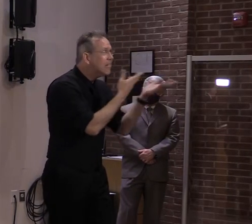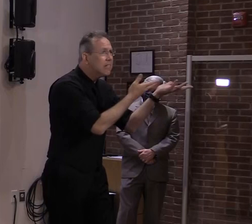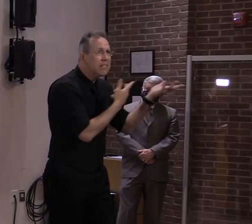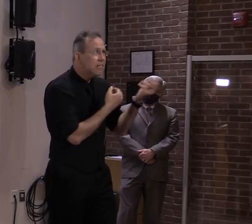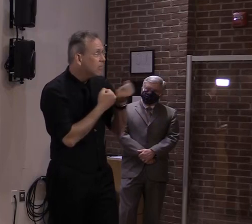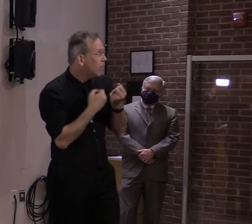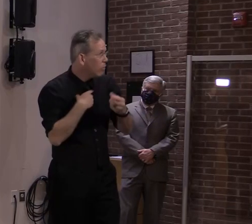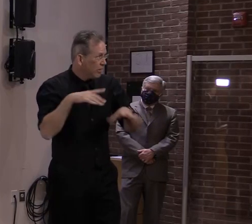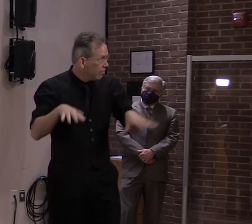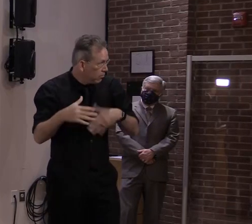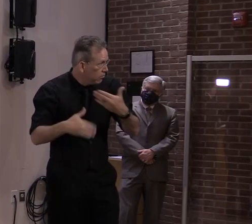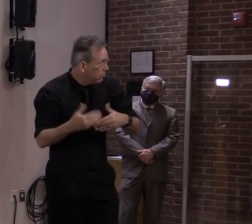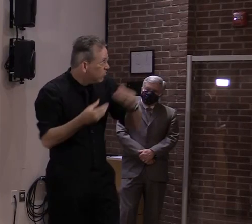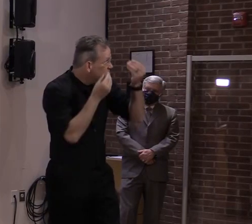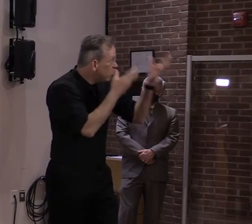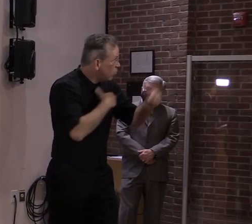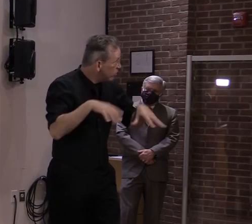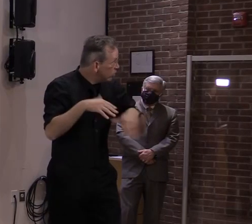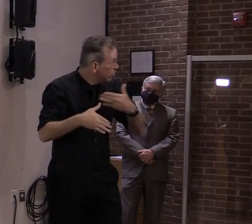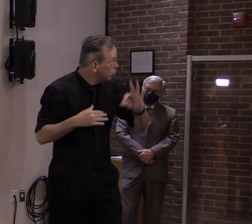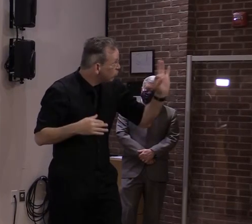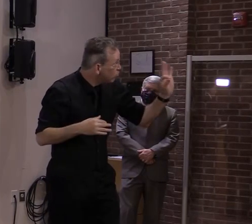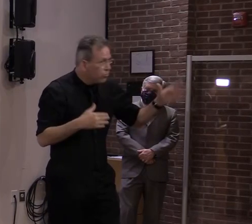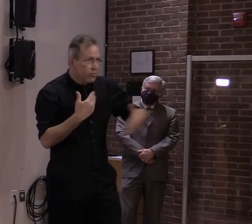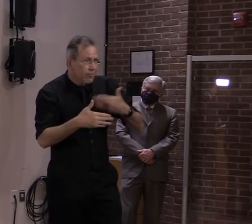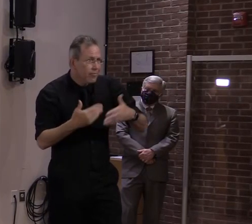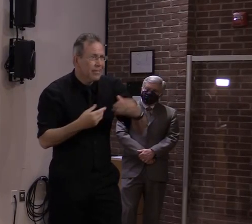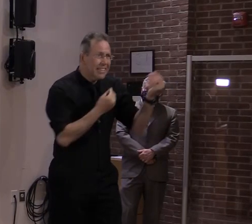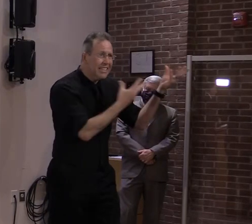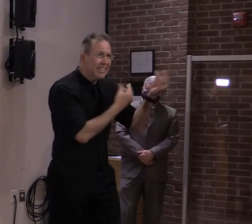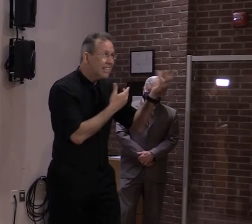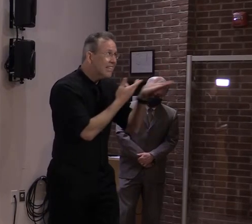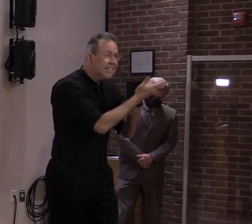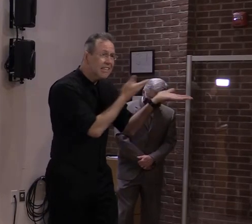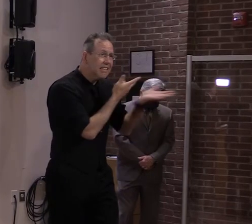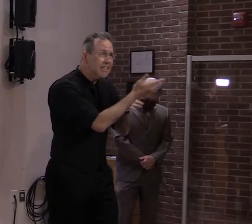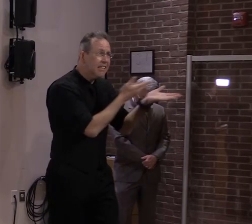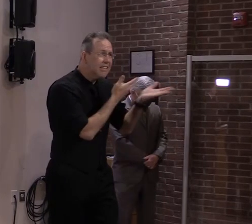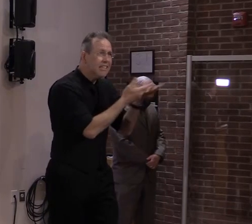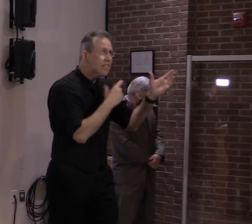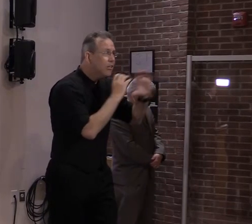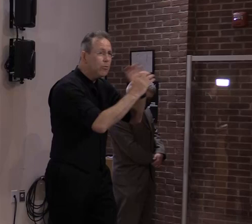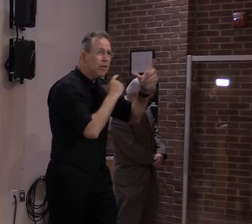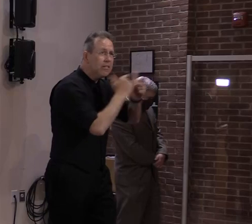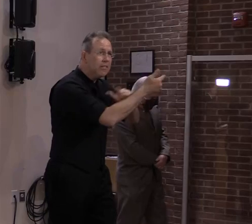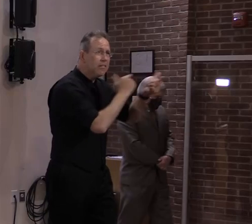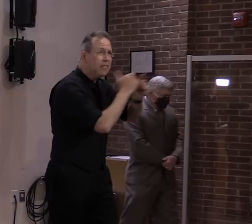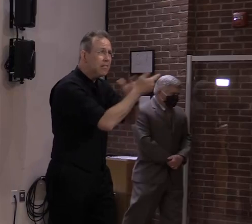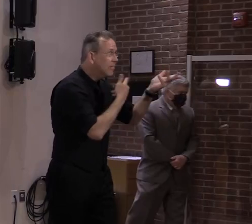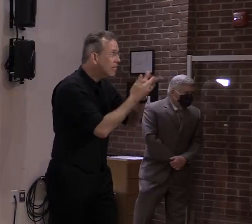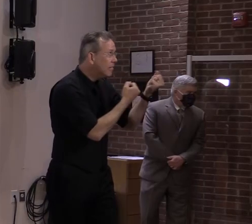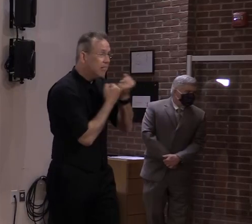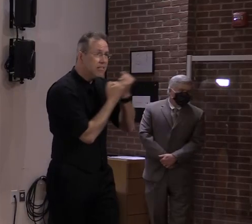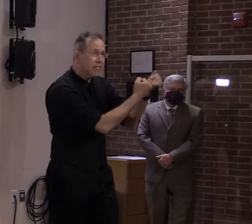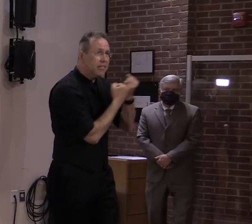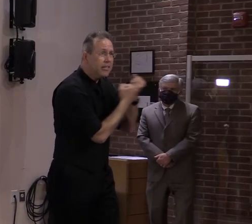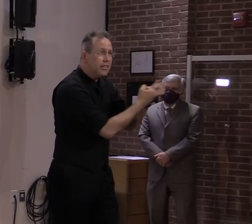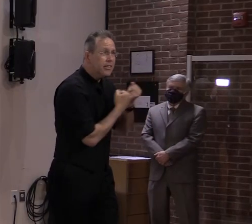something that was a little out of the ordinary, unorthodox, and this could lead to some issues in the